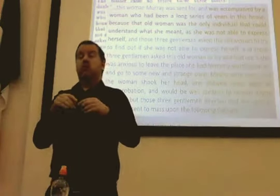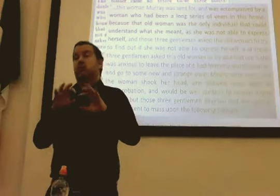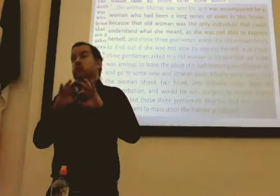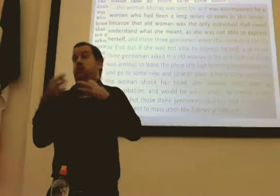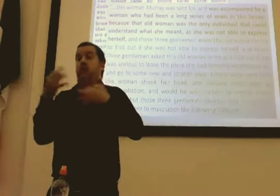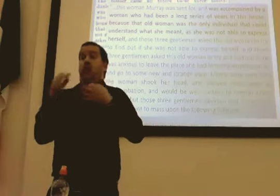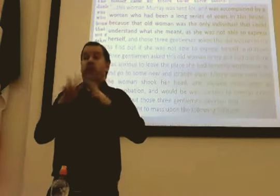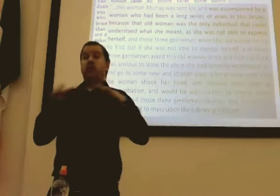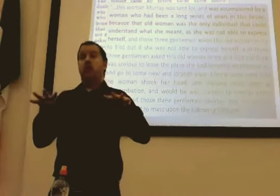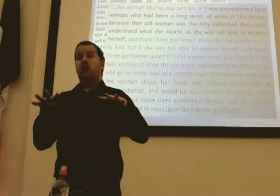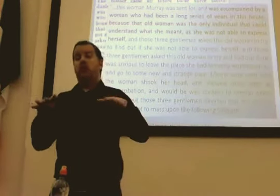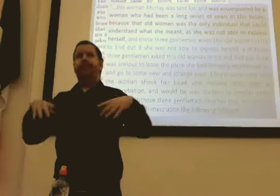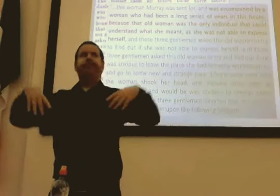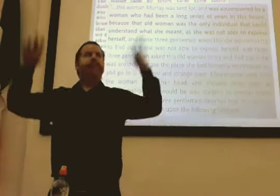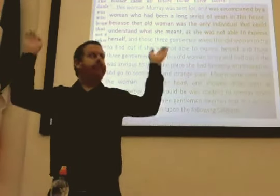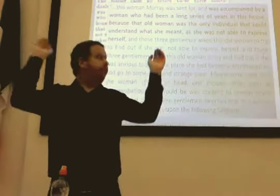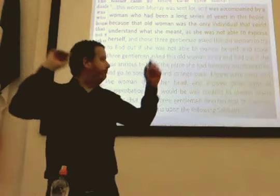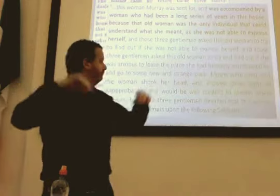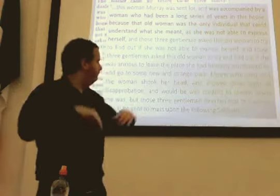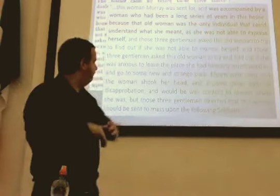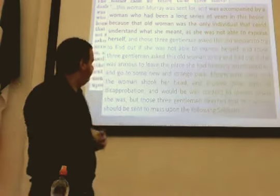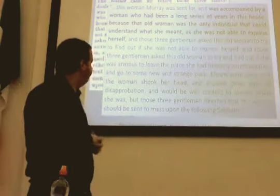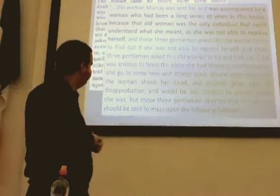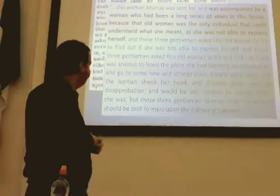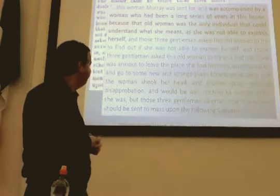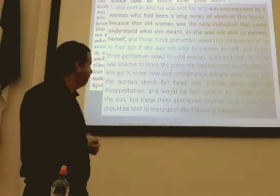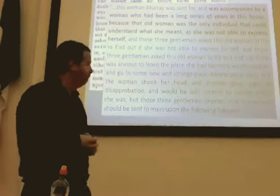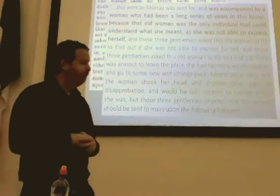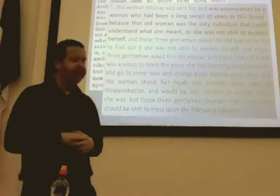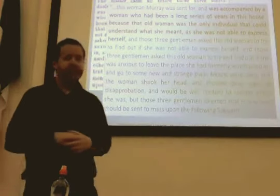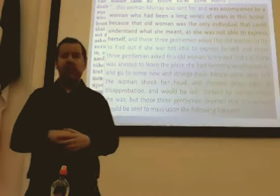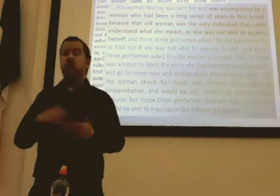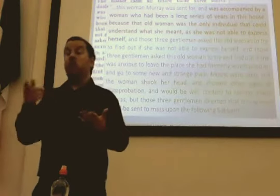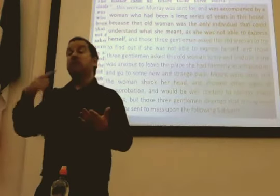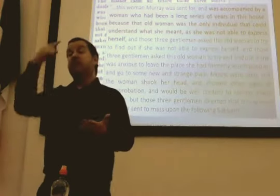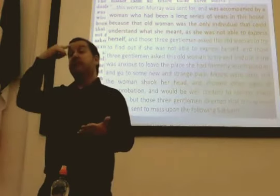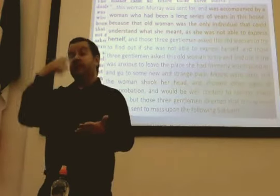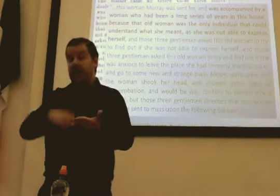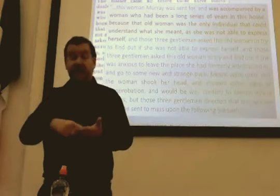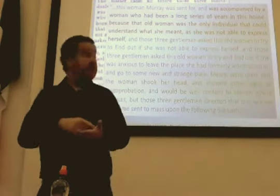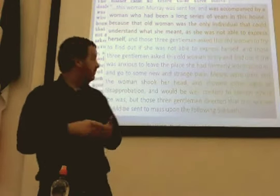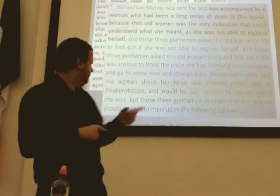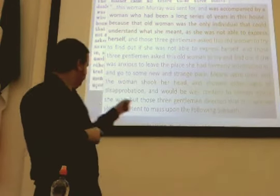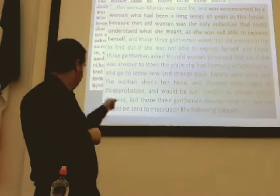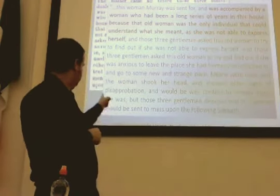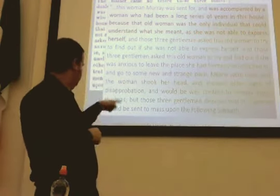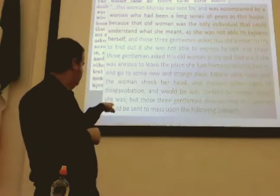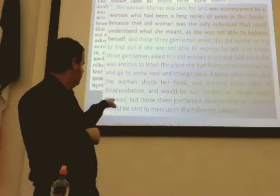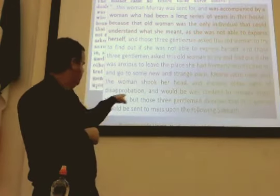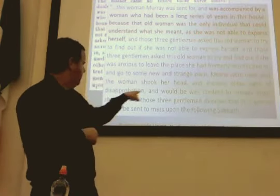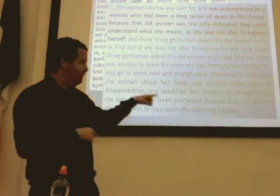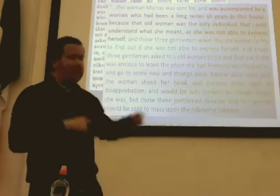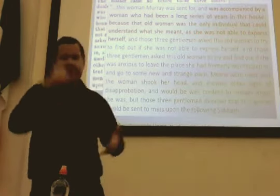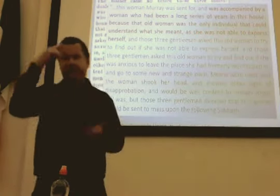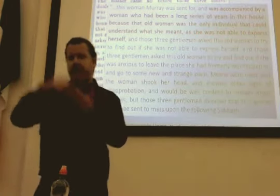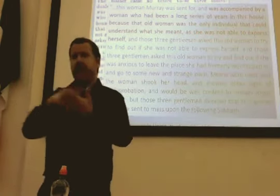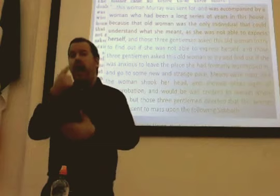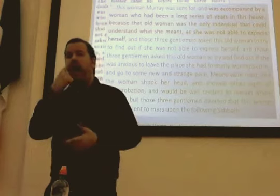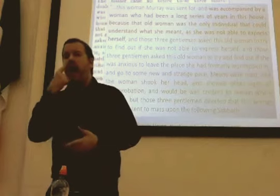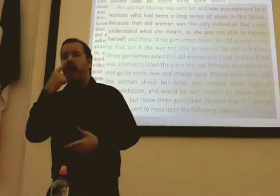work in the end. So the Guardians gave up trying to establish this. So they decided in the